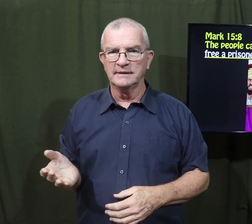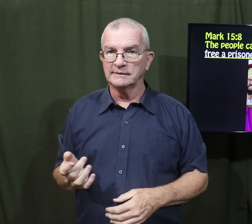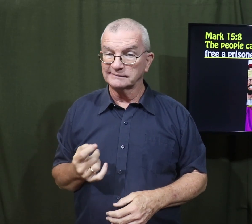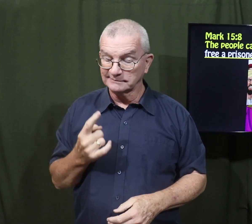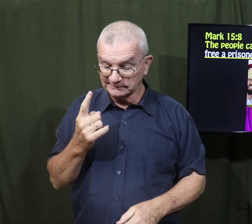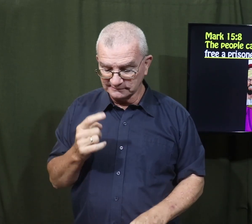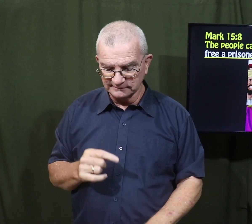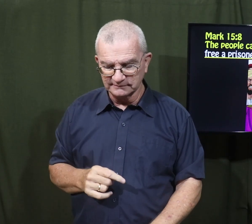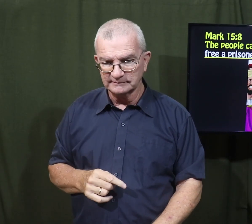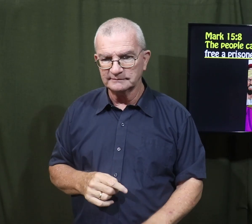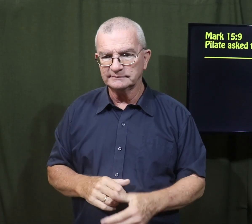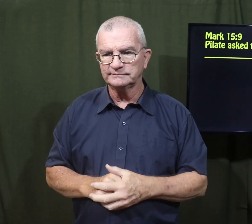Certainly we're going to free him."